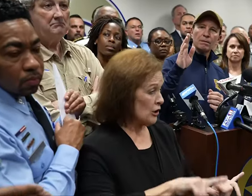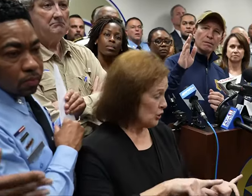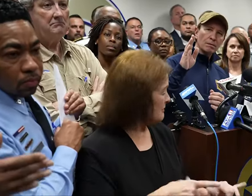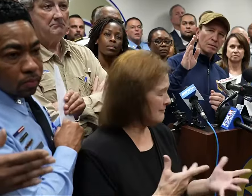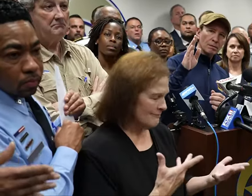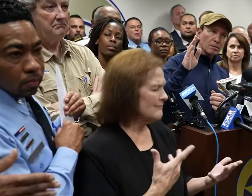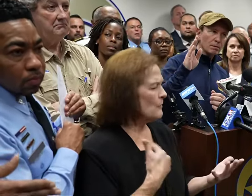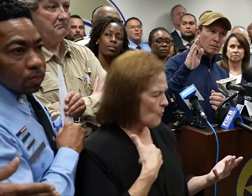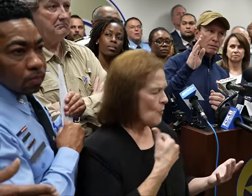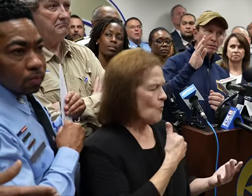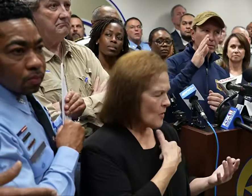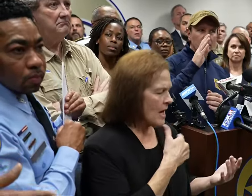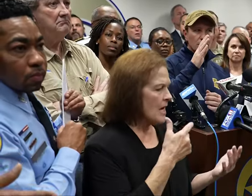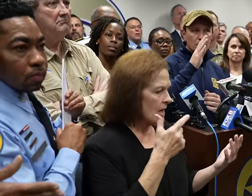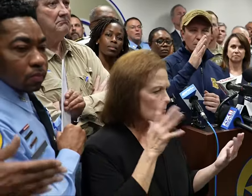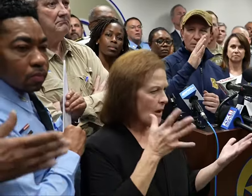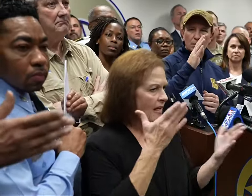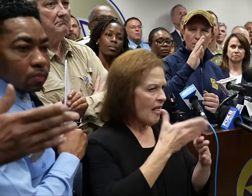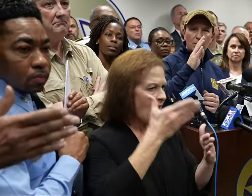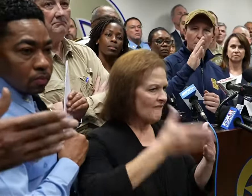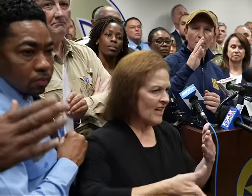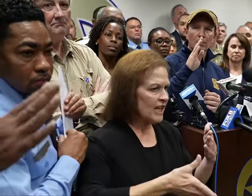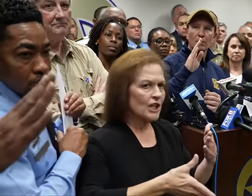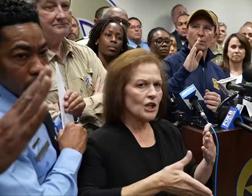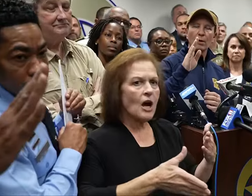that information, but we're going to wrap the press conference now.